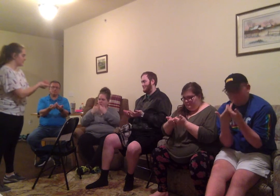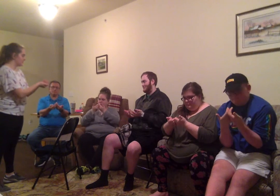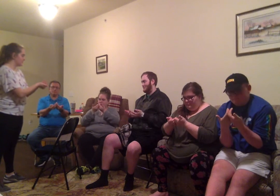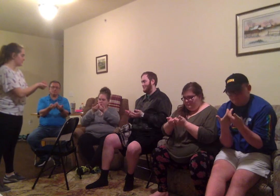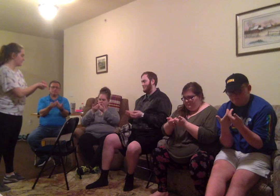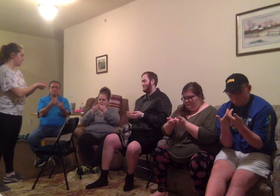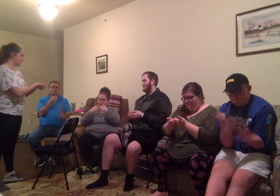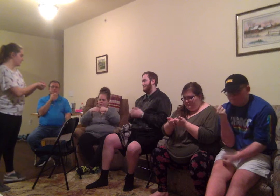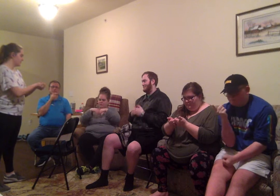How